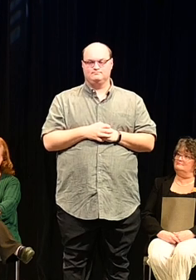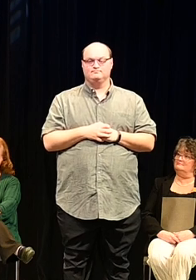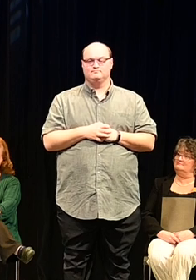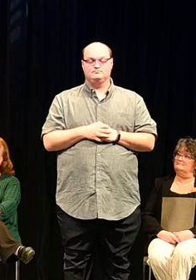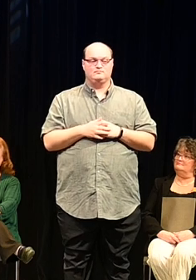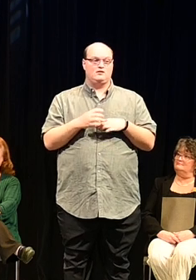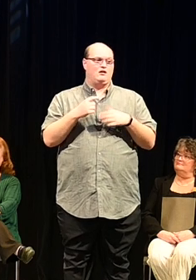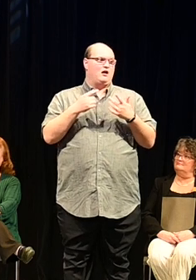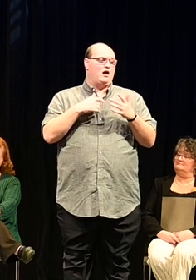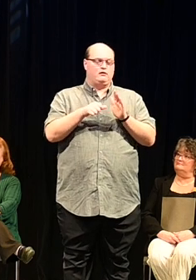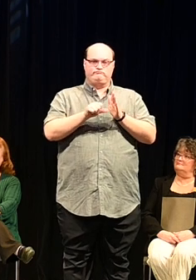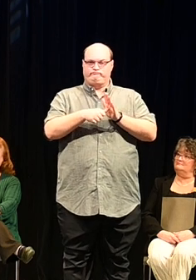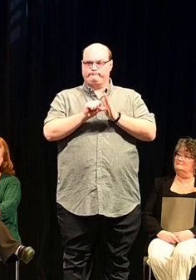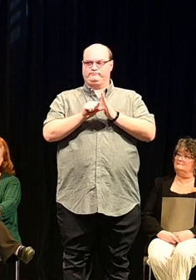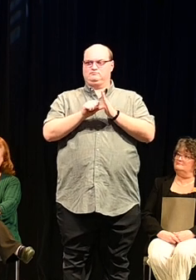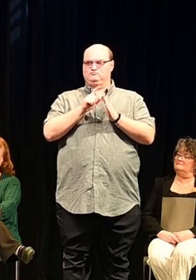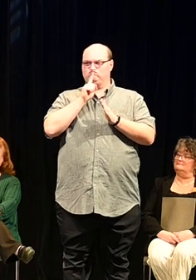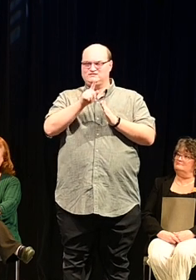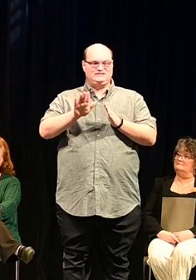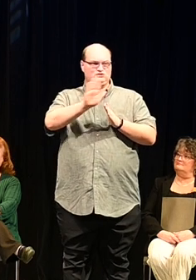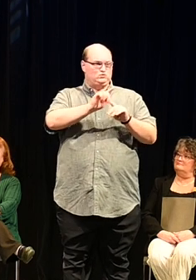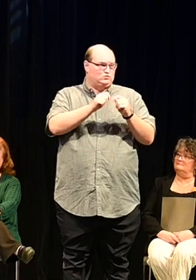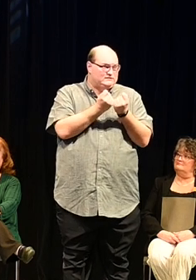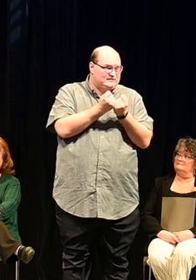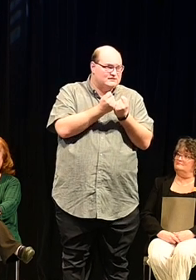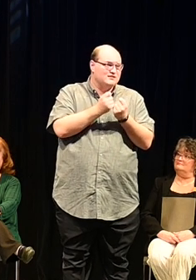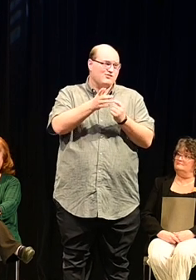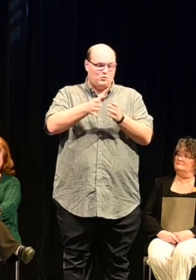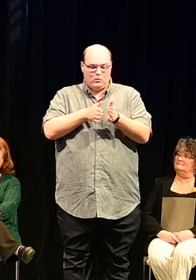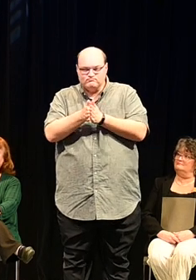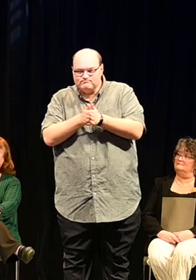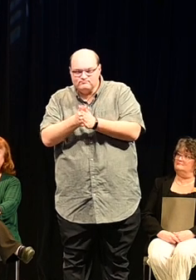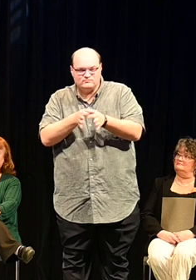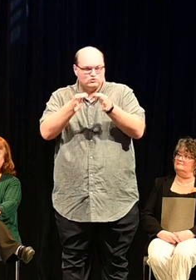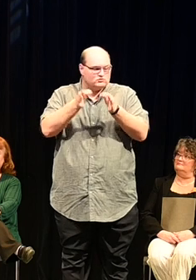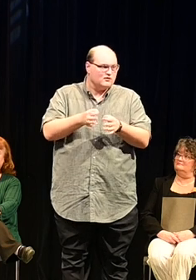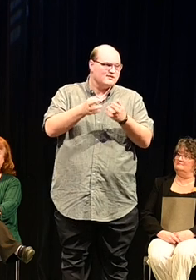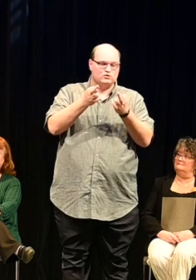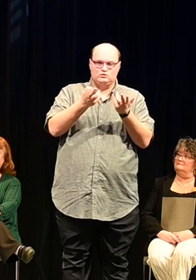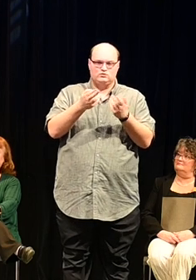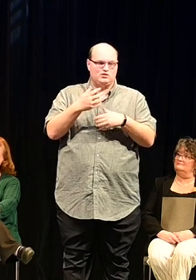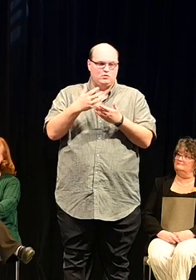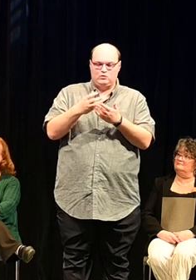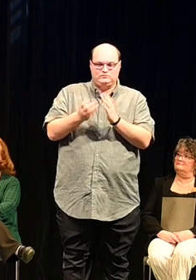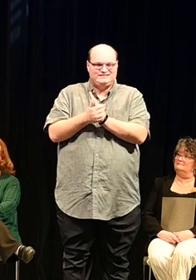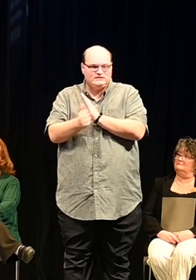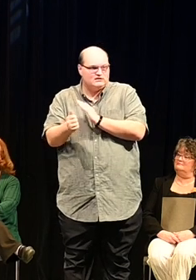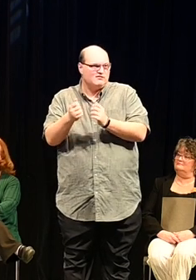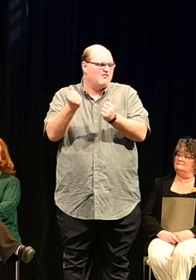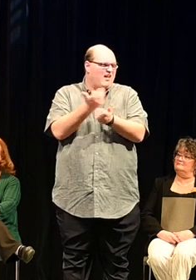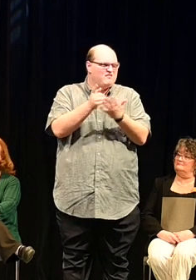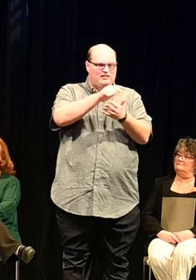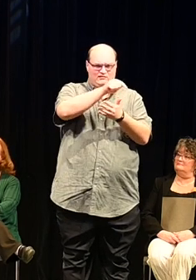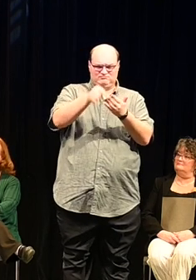say that I'm so impressed, and we are so impressed by your team, your determination, your resourcefulness, all of it, everything